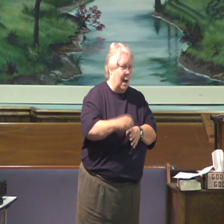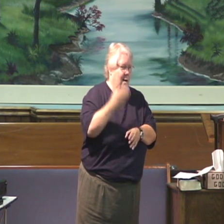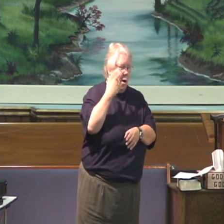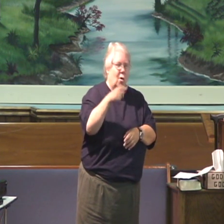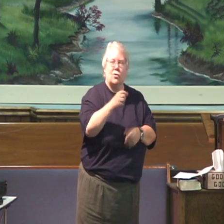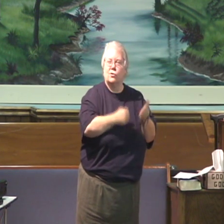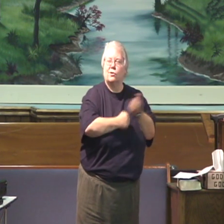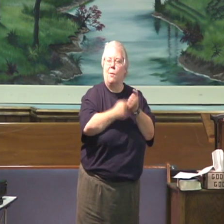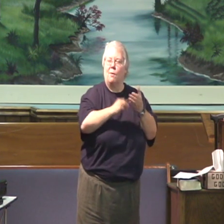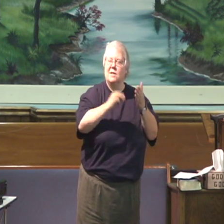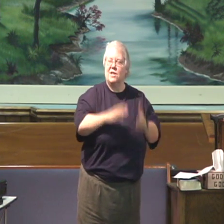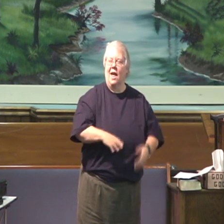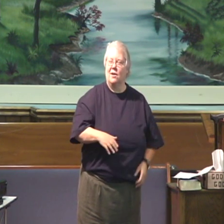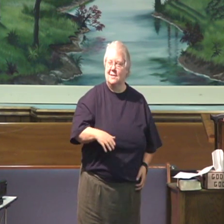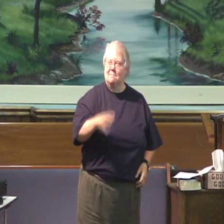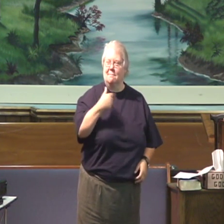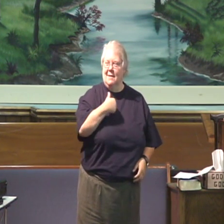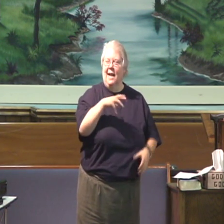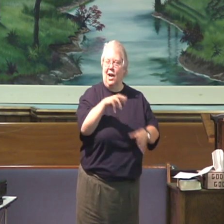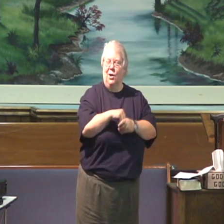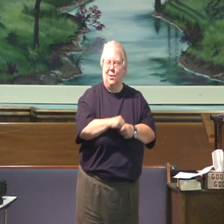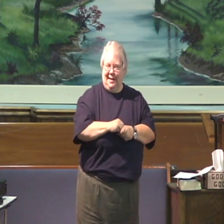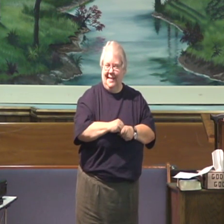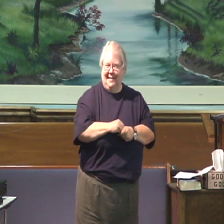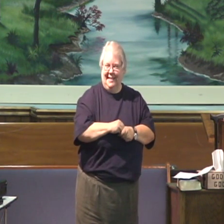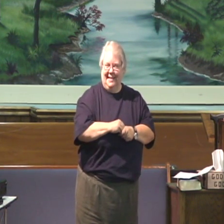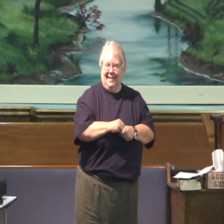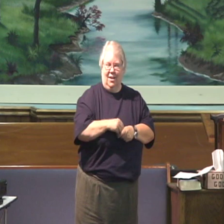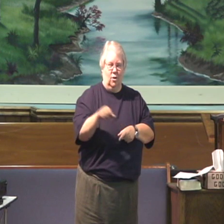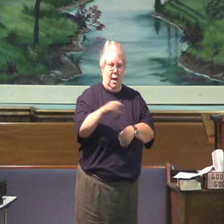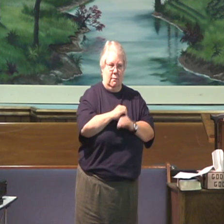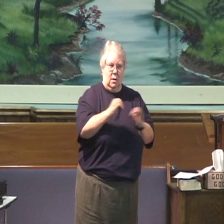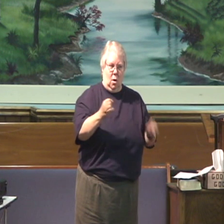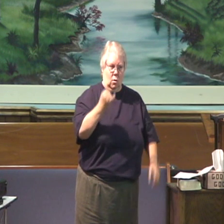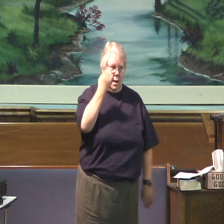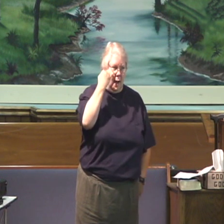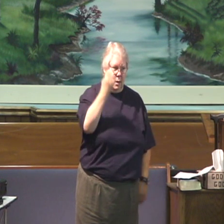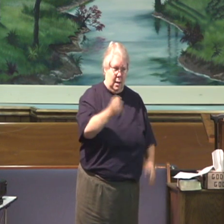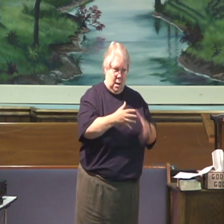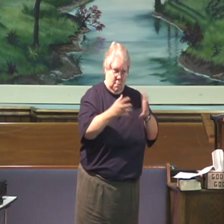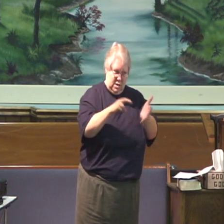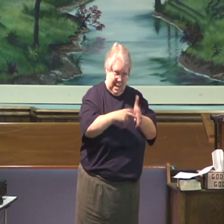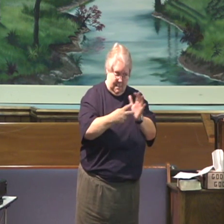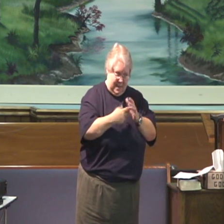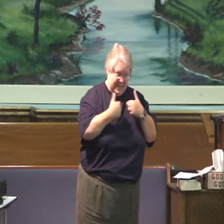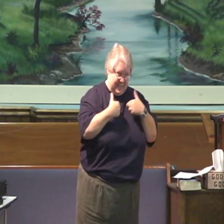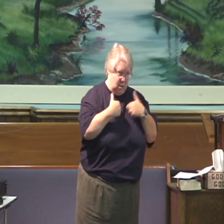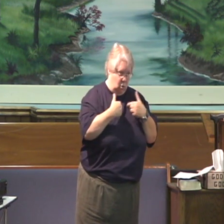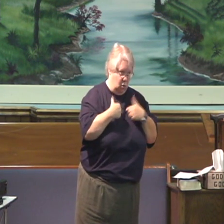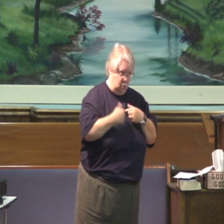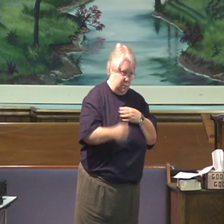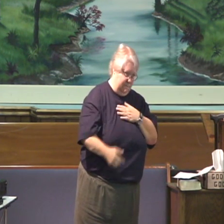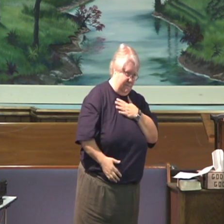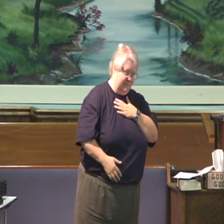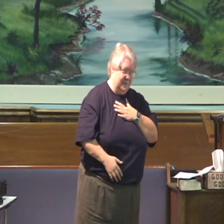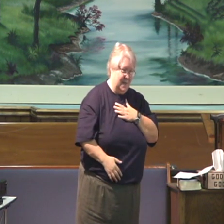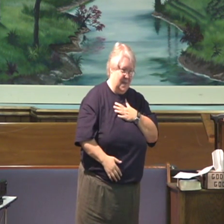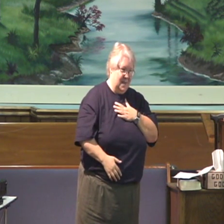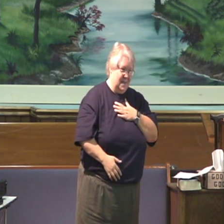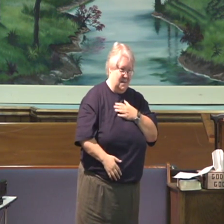mind. I know you support Michelin's, me included. And you have no idea how much that means to this old world.